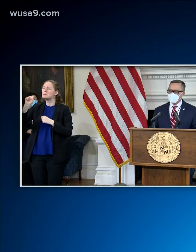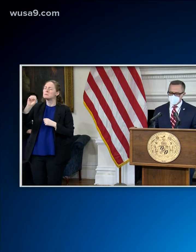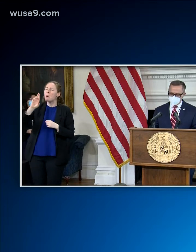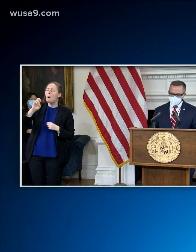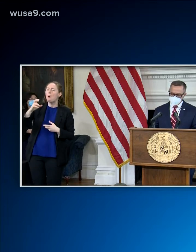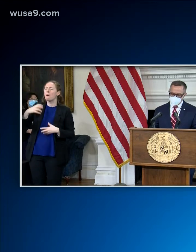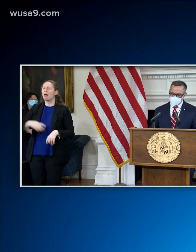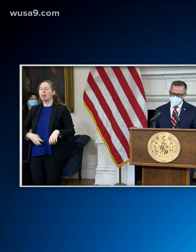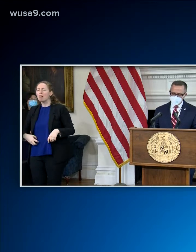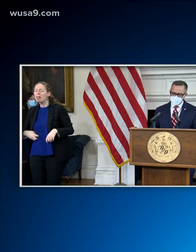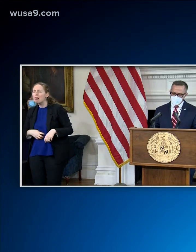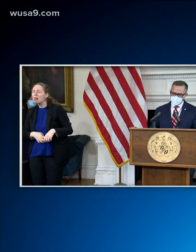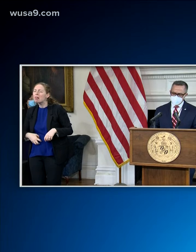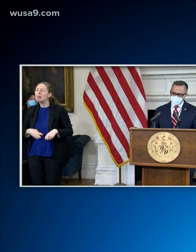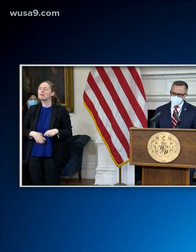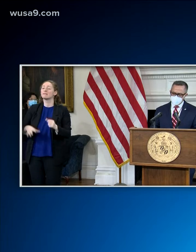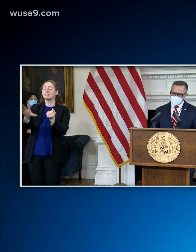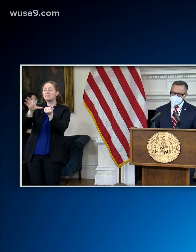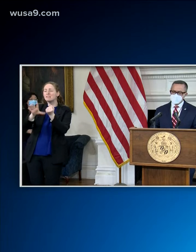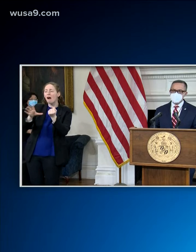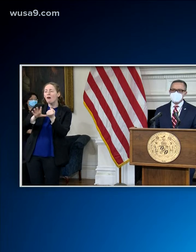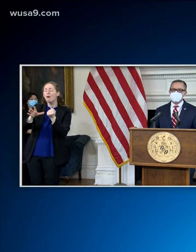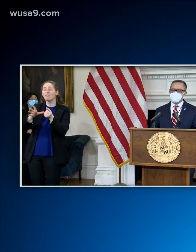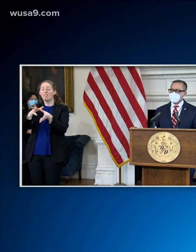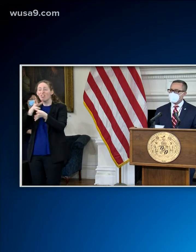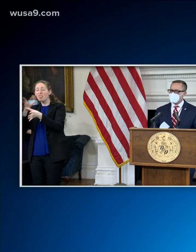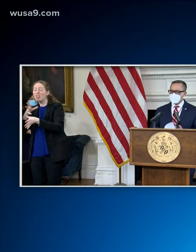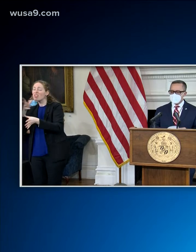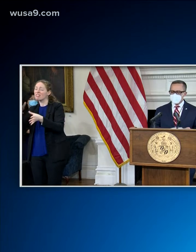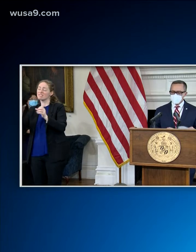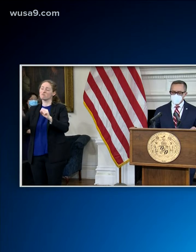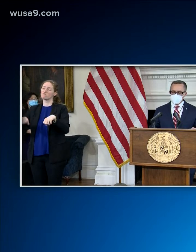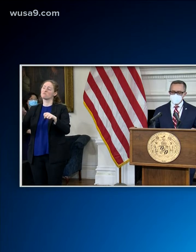that B.1.1.7, that variant, is